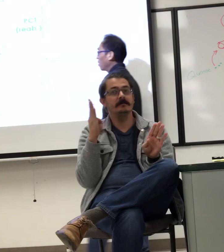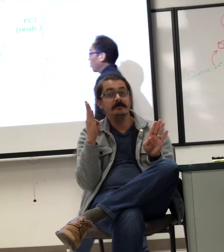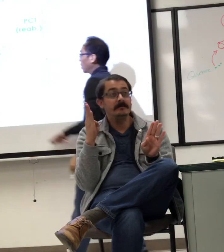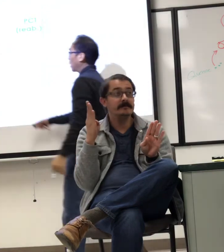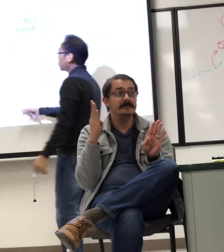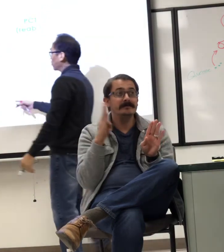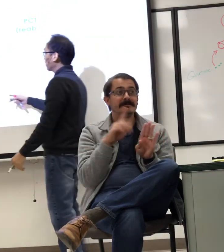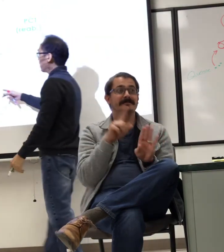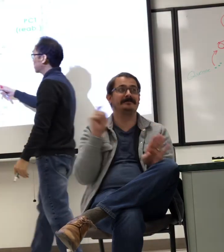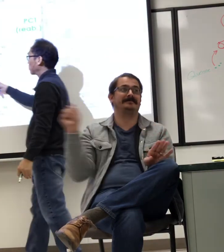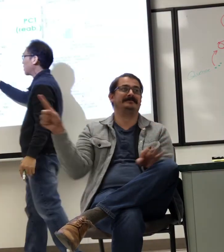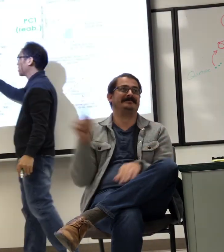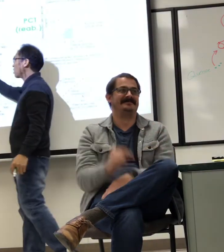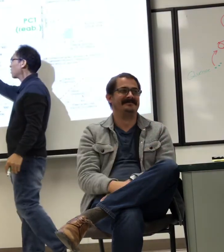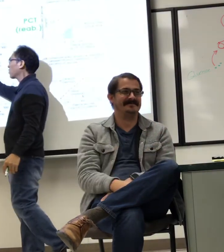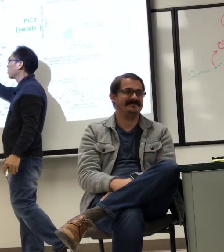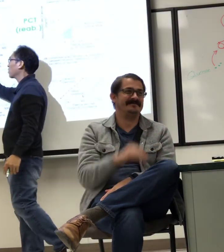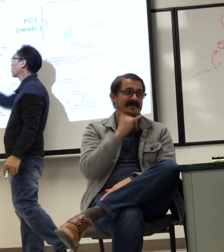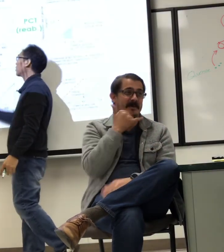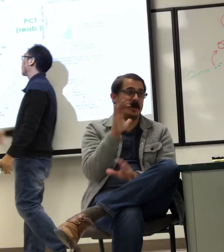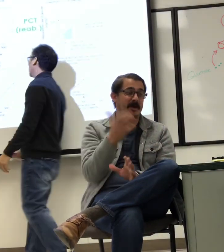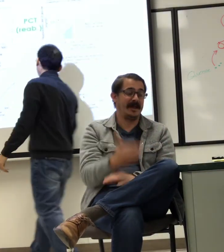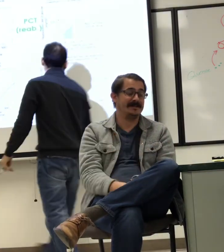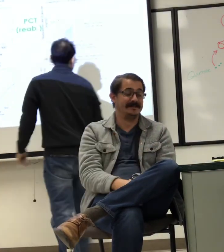know, 100 mg per deciliter.